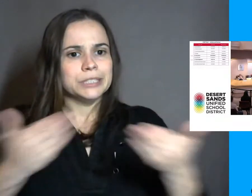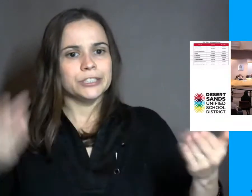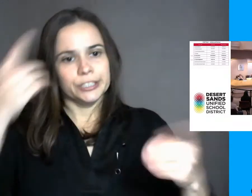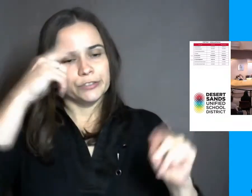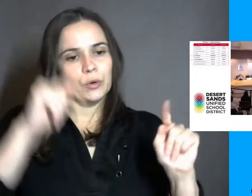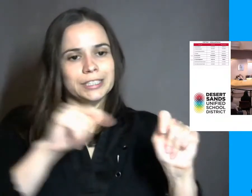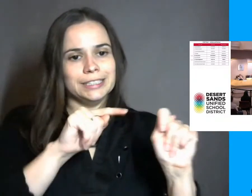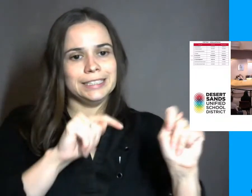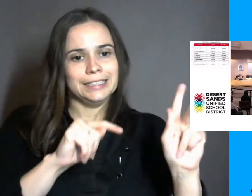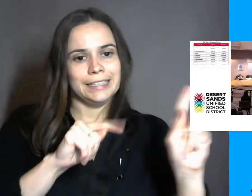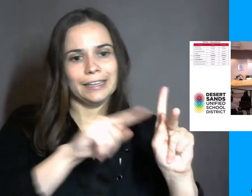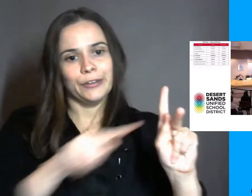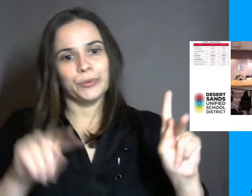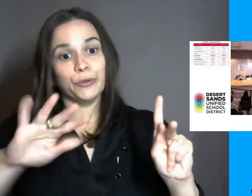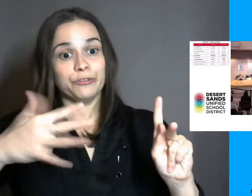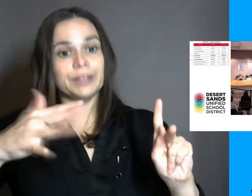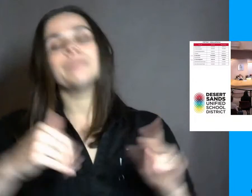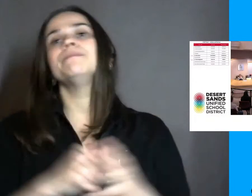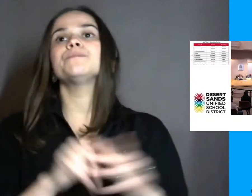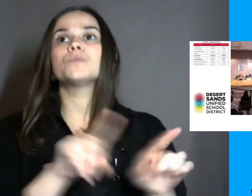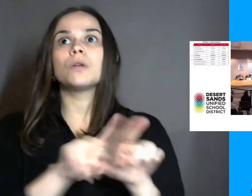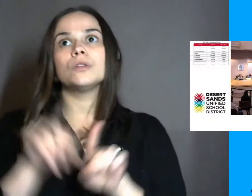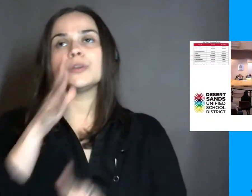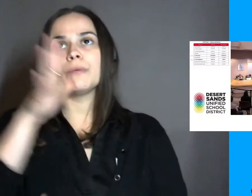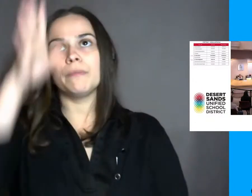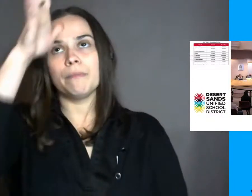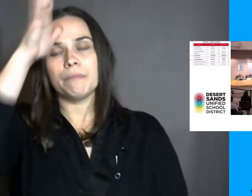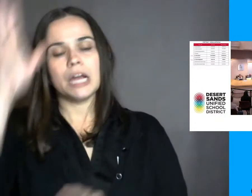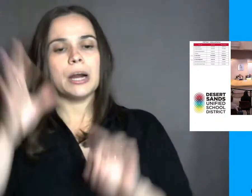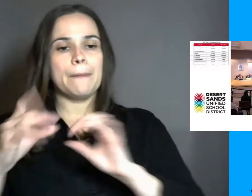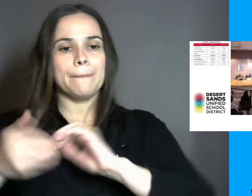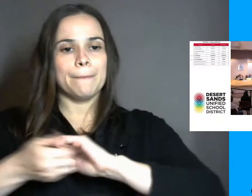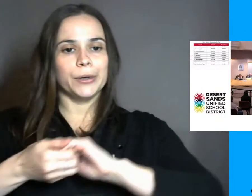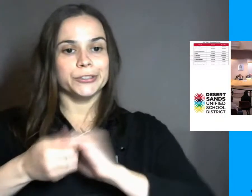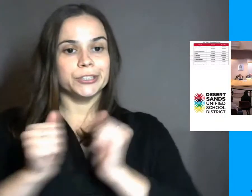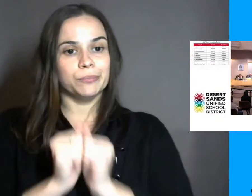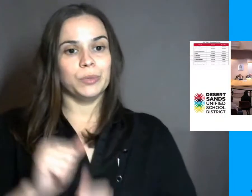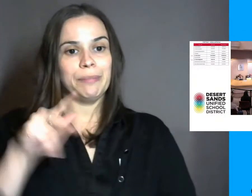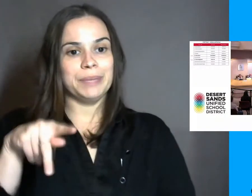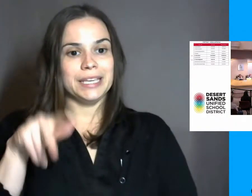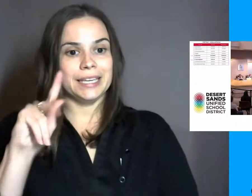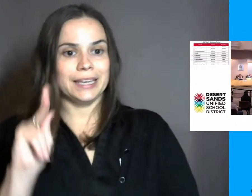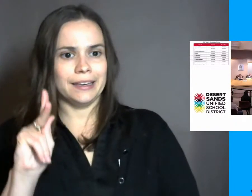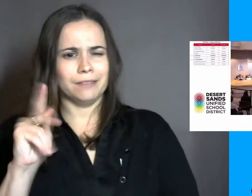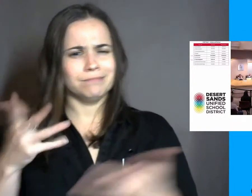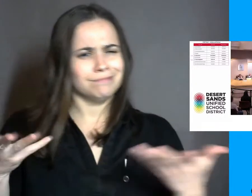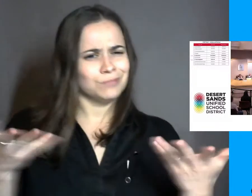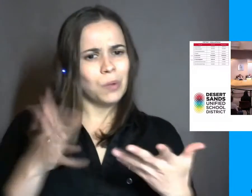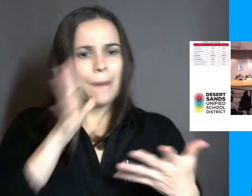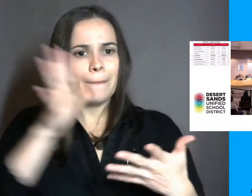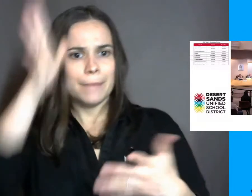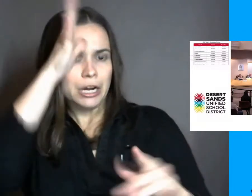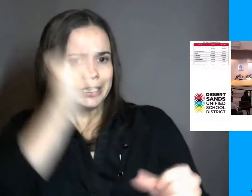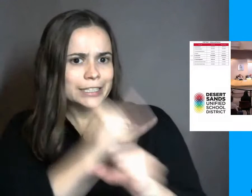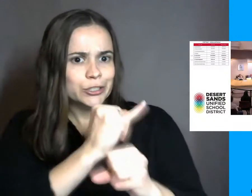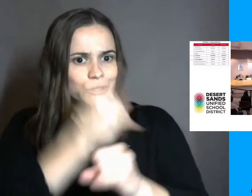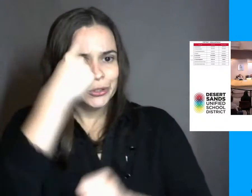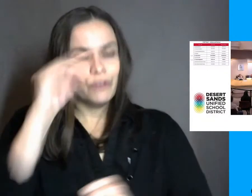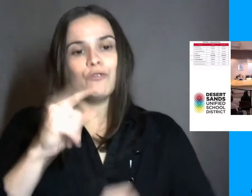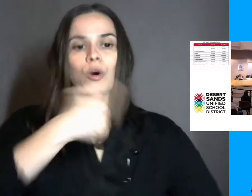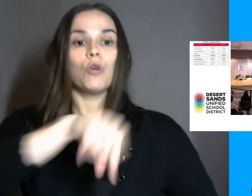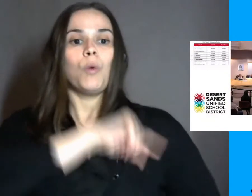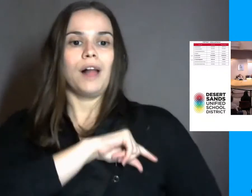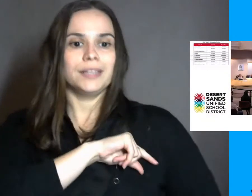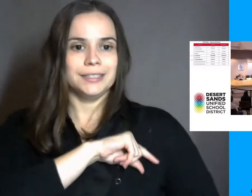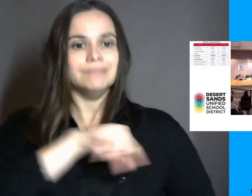our parent engagement partnership with PK. PK is Parent Institute for Quality Education. It's a national